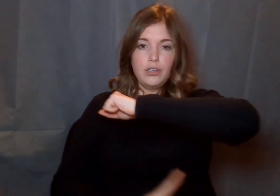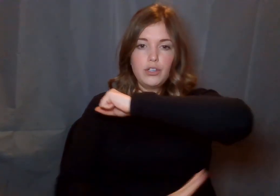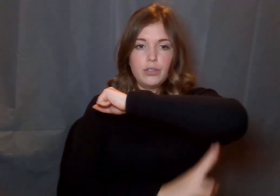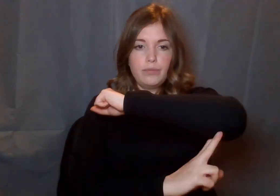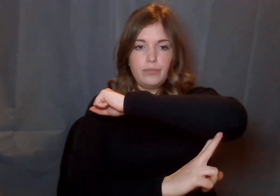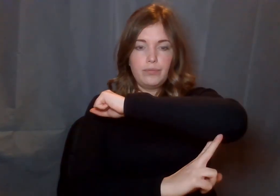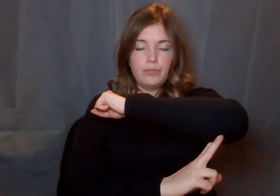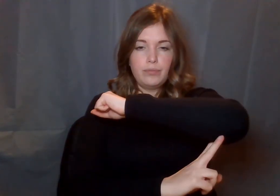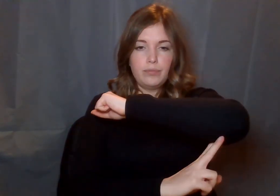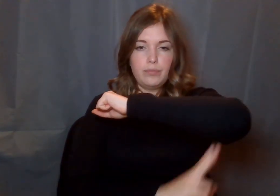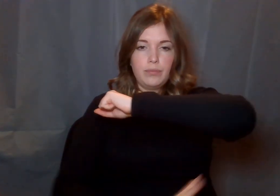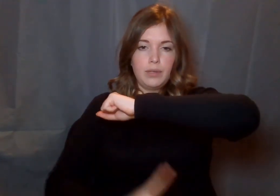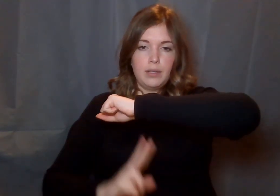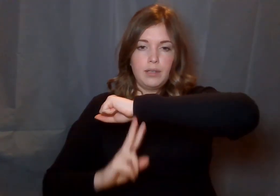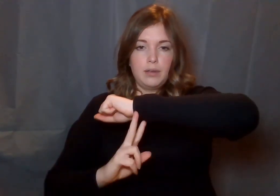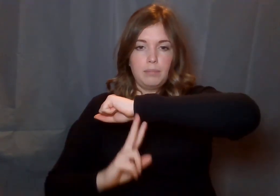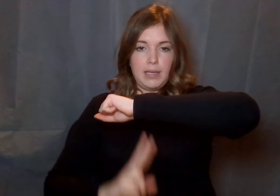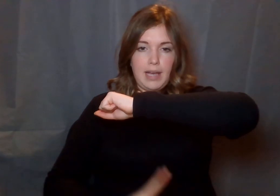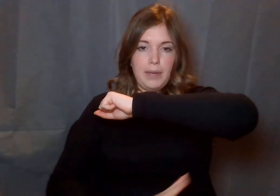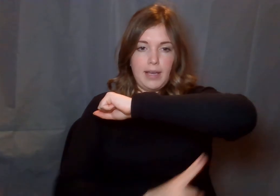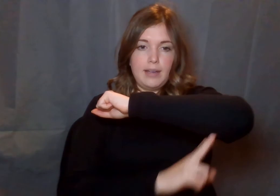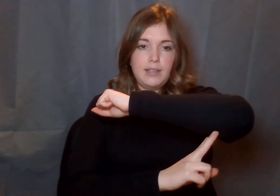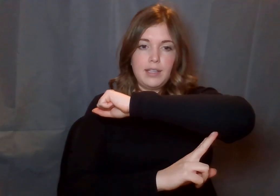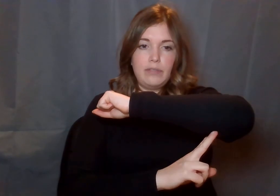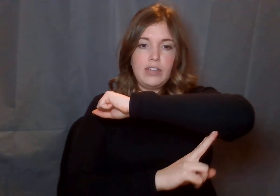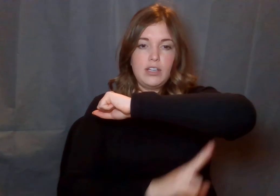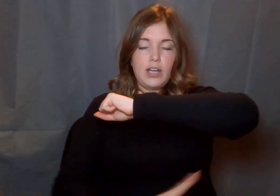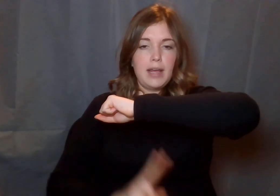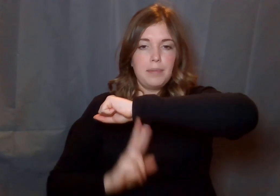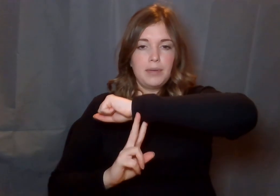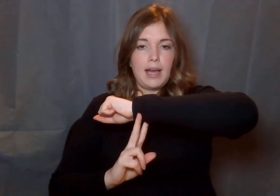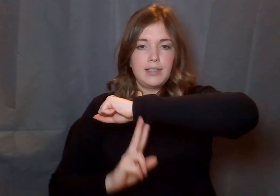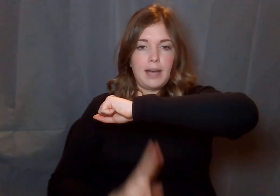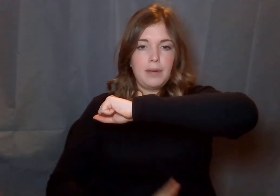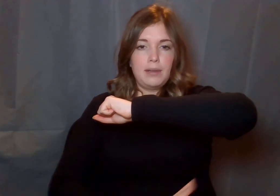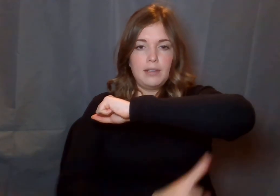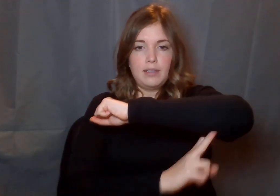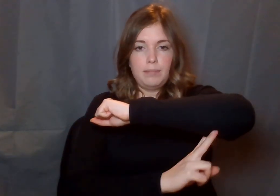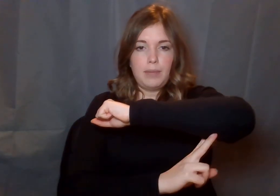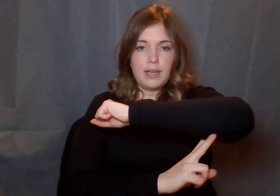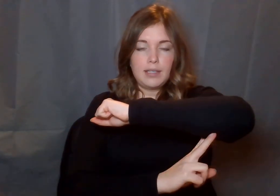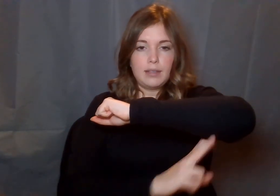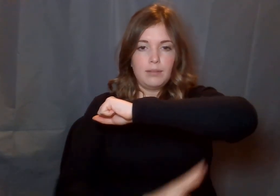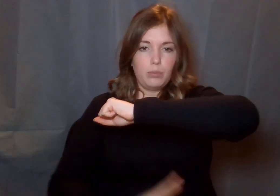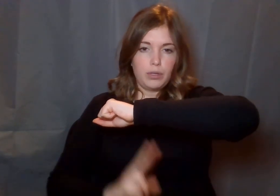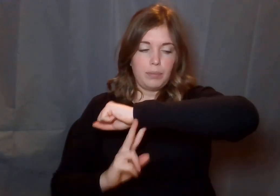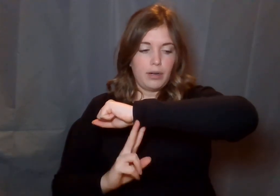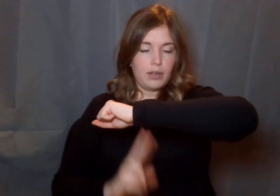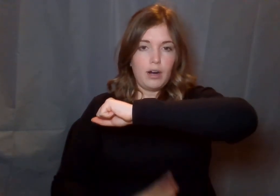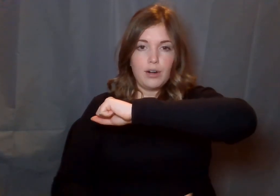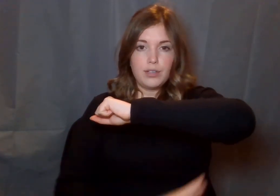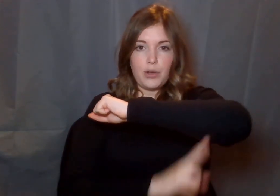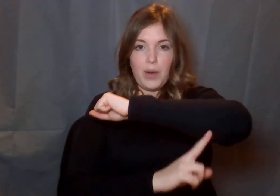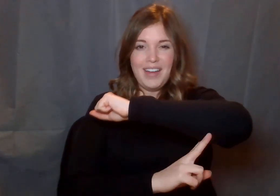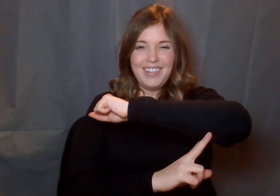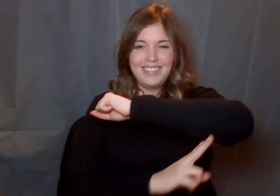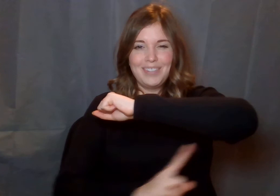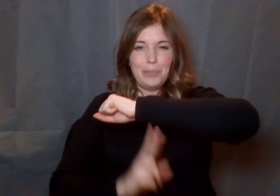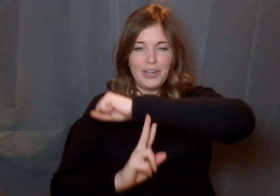Bridge. My dominant hand is in the V shape. Non-dominant makes the part the cars go on.